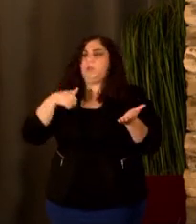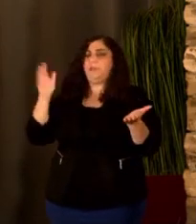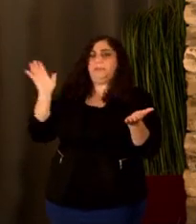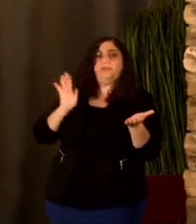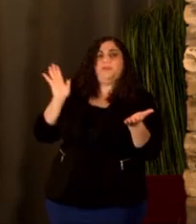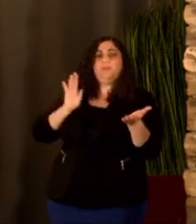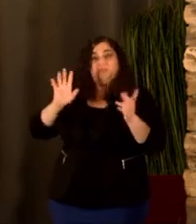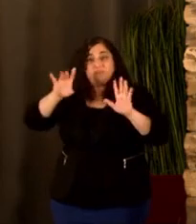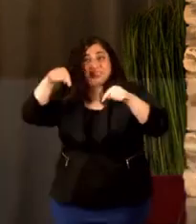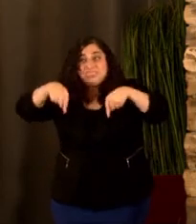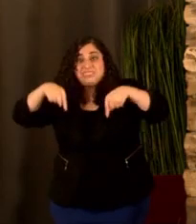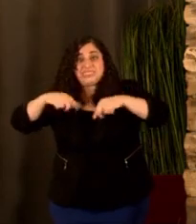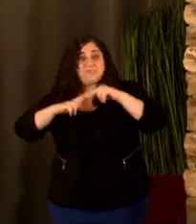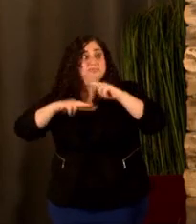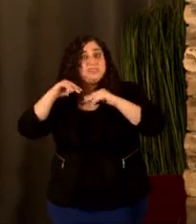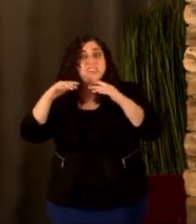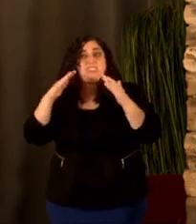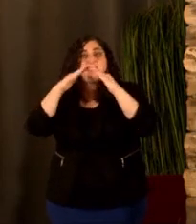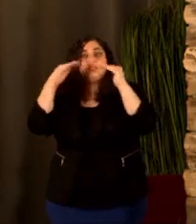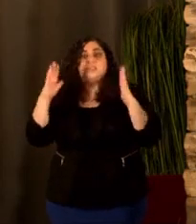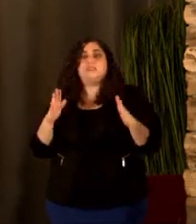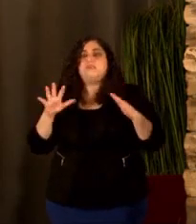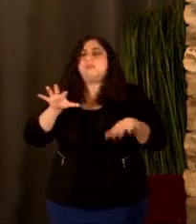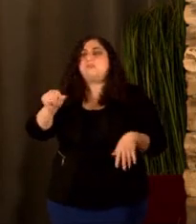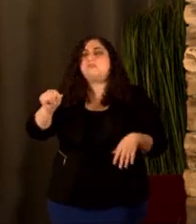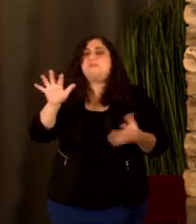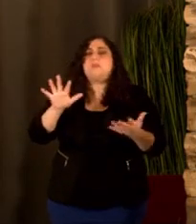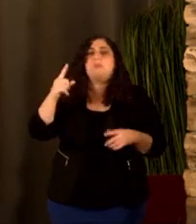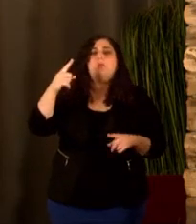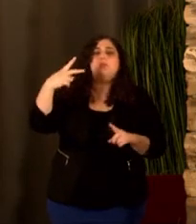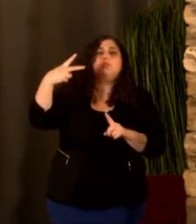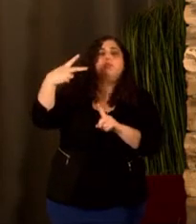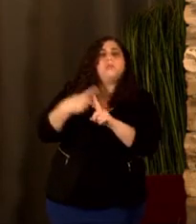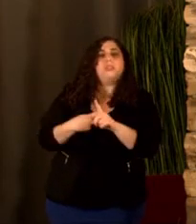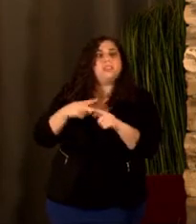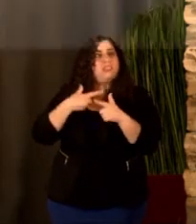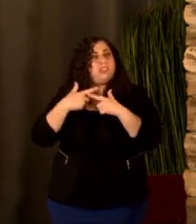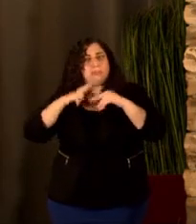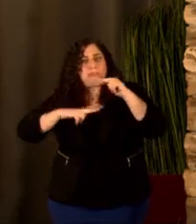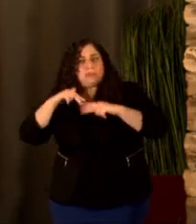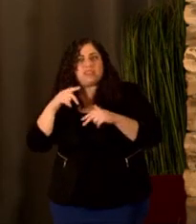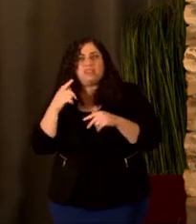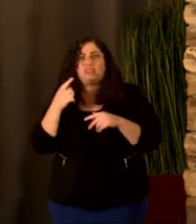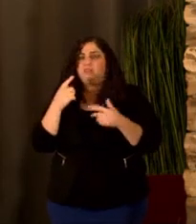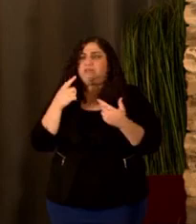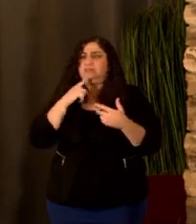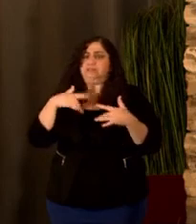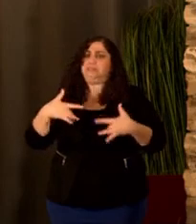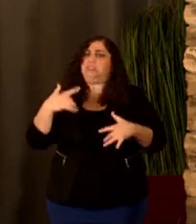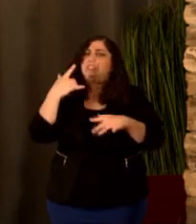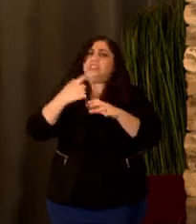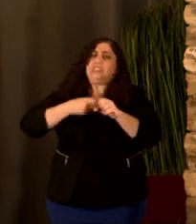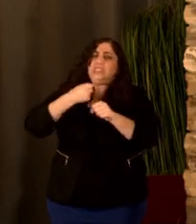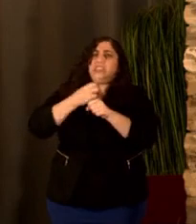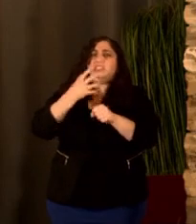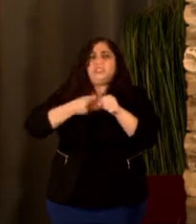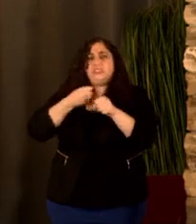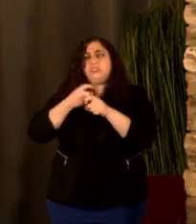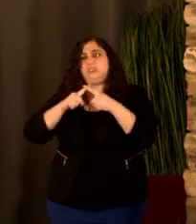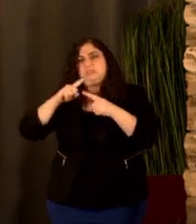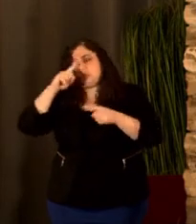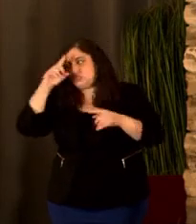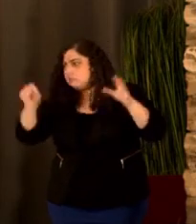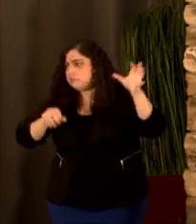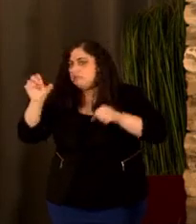just a few months. This would have taken years to build something like this. to house individuals, to